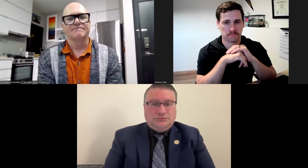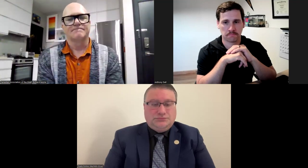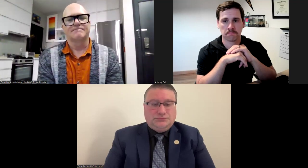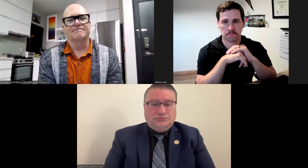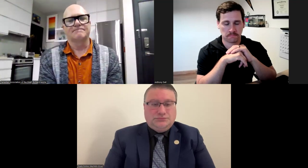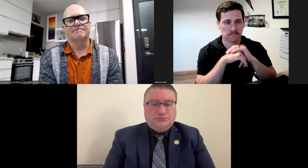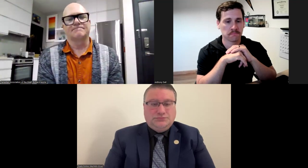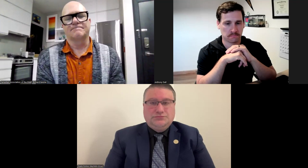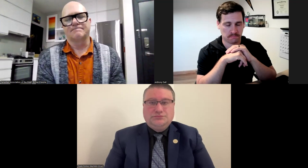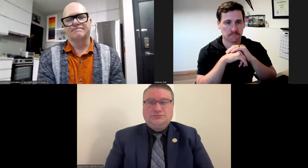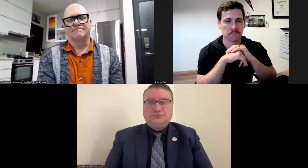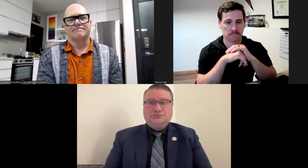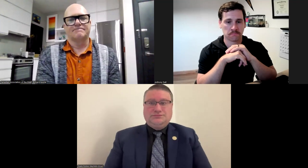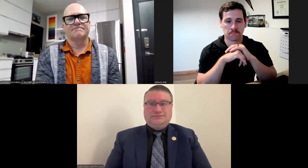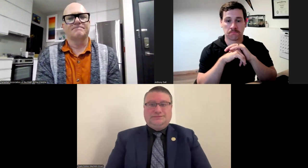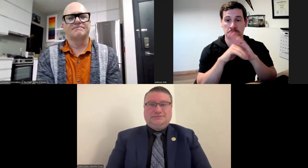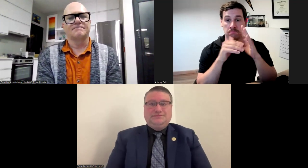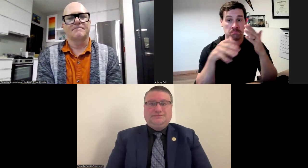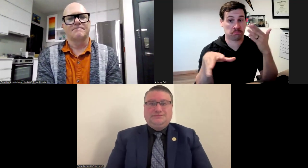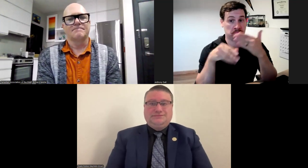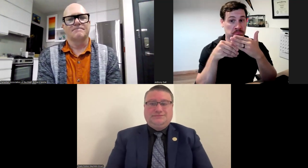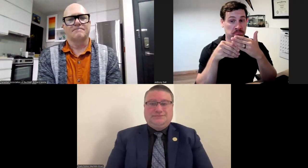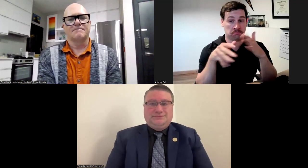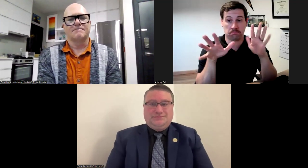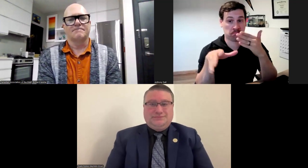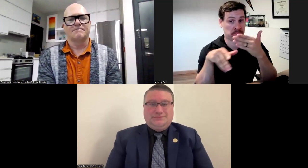easy page for people to see and read.